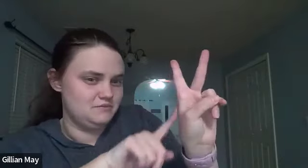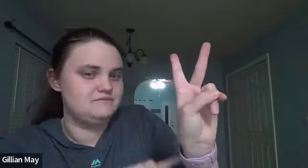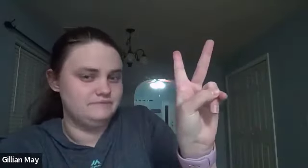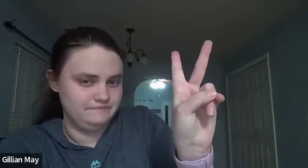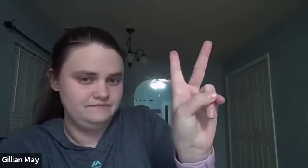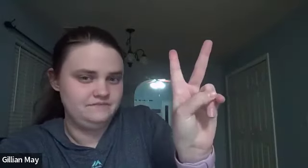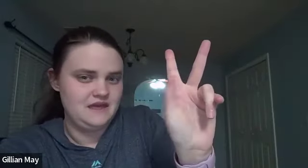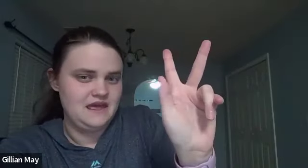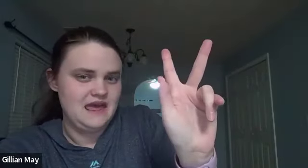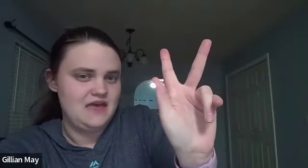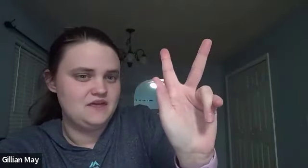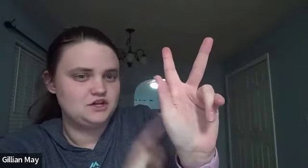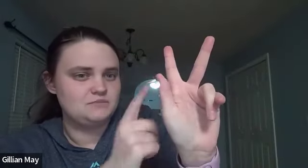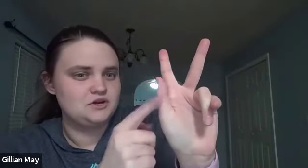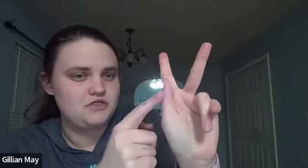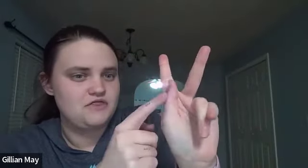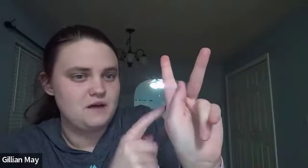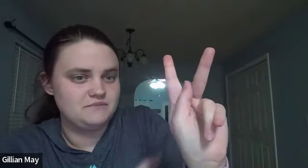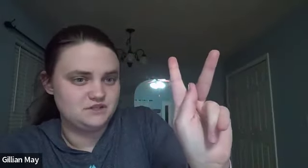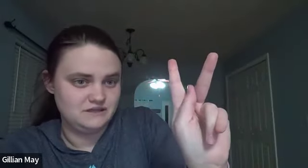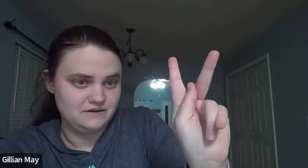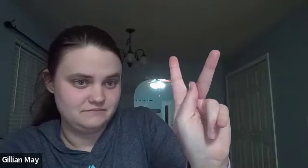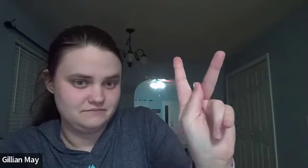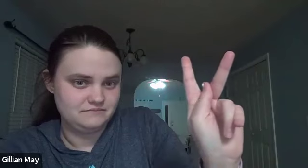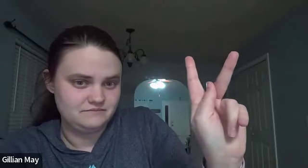bringing it. And then you're going to put your thumb between them.